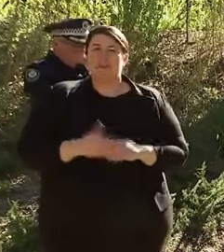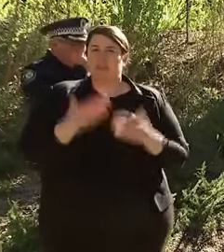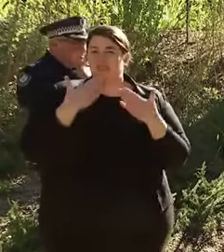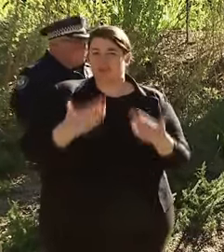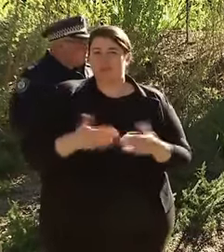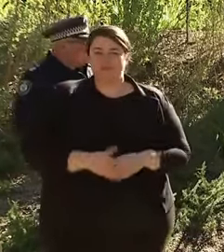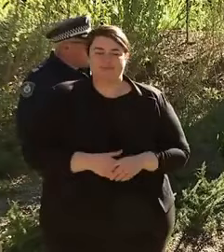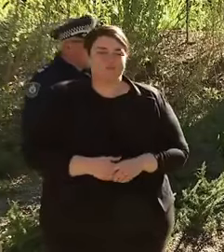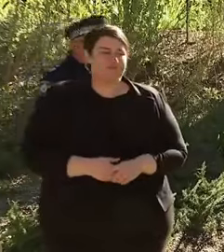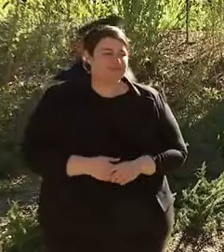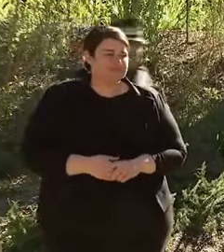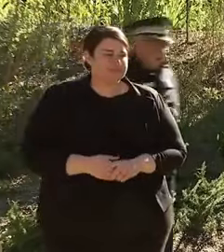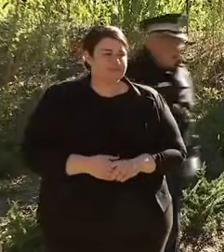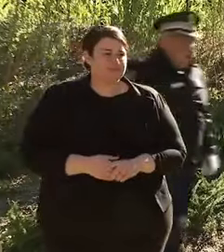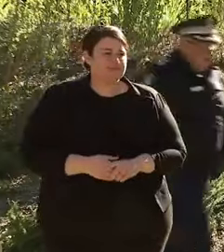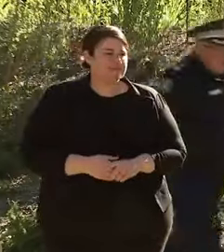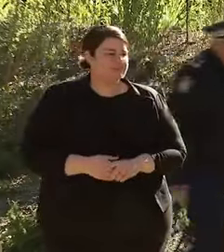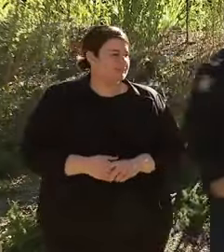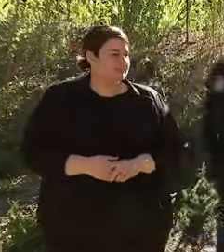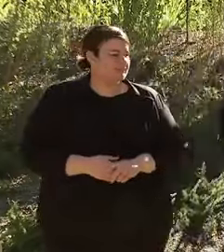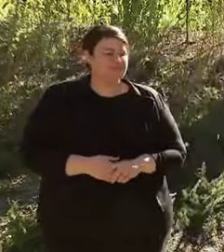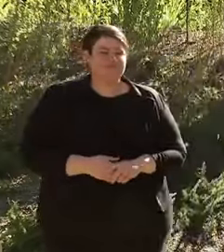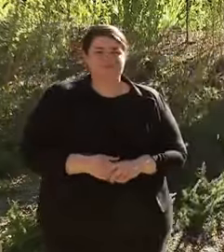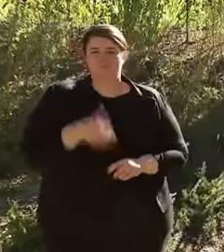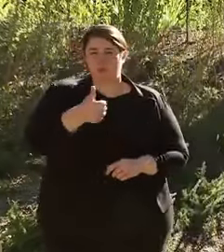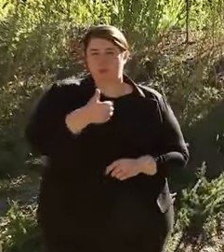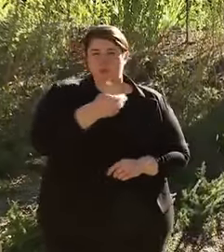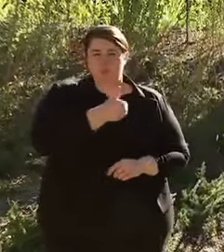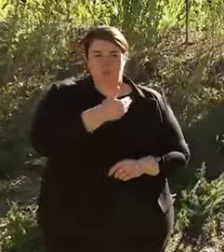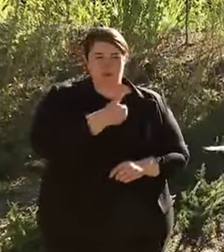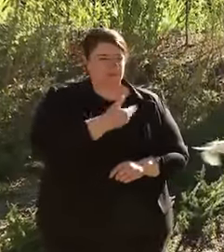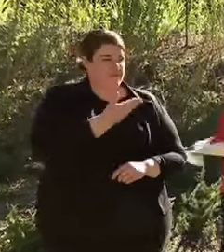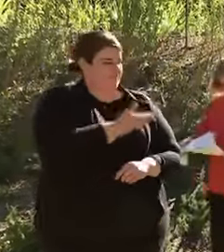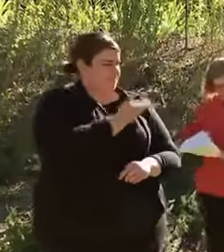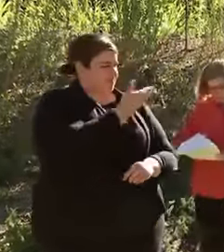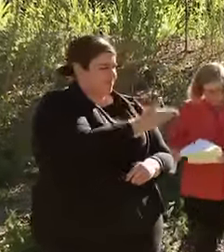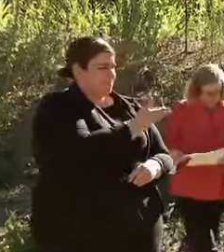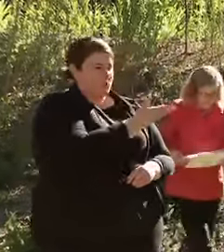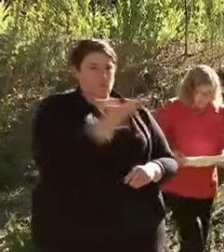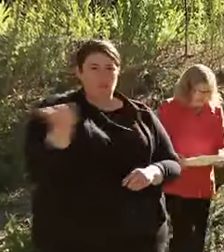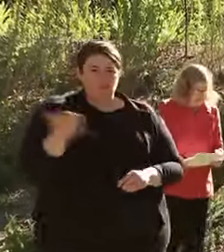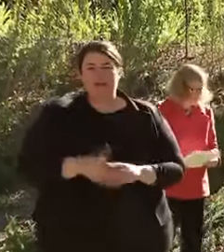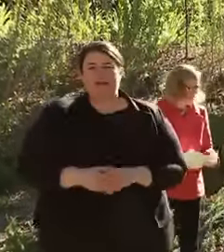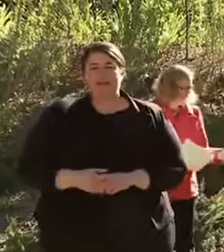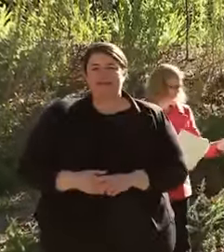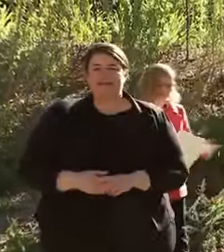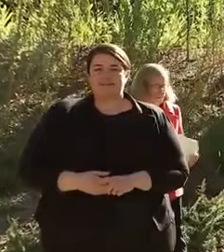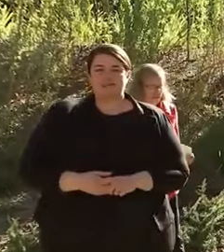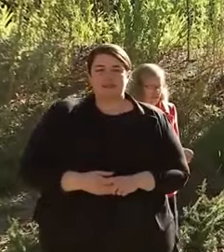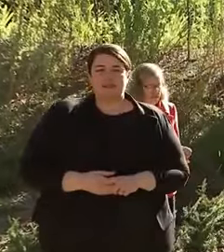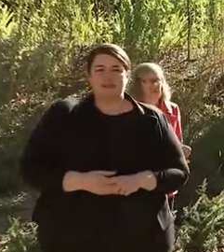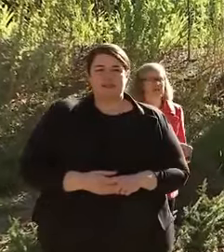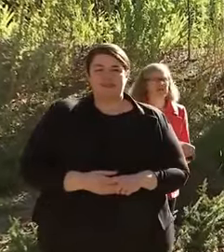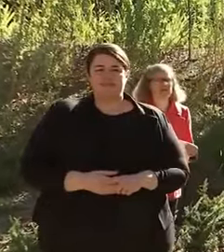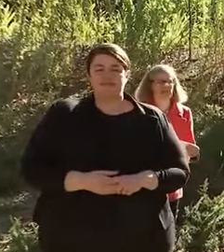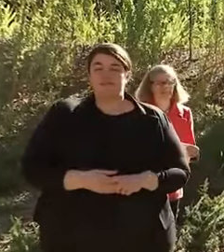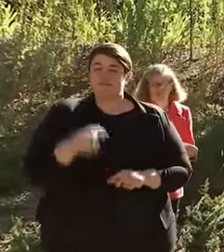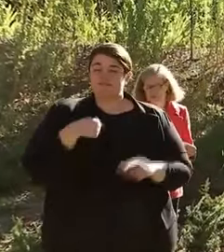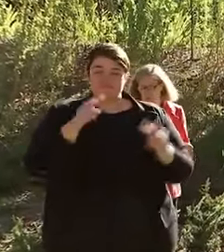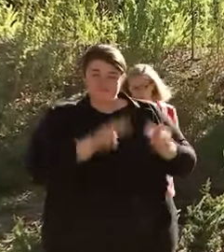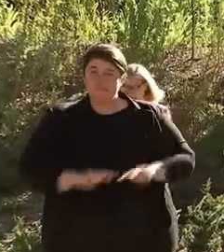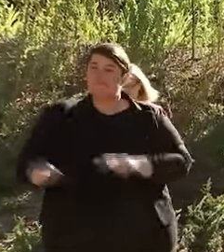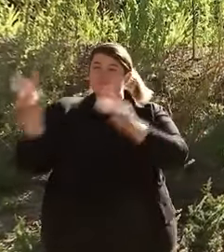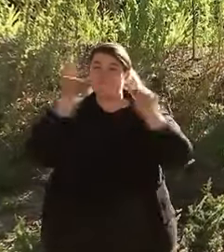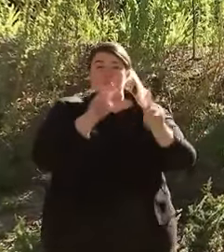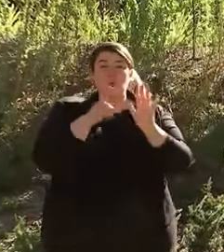thank you. Good morning, Premier, Dr. Chant, Minister. It's pleasing to report that right across New South